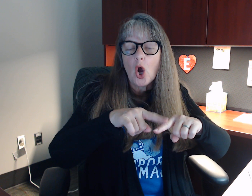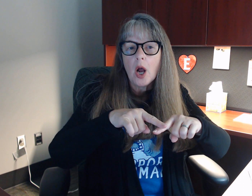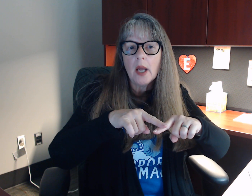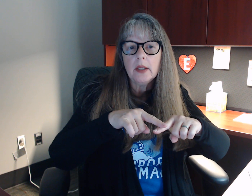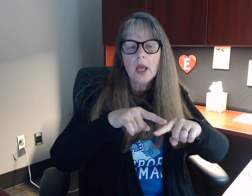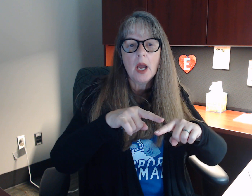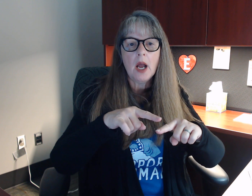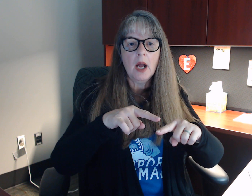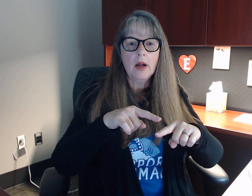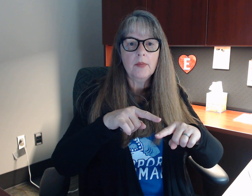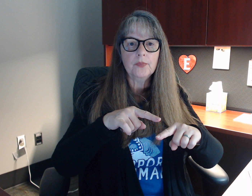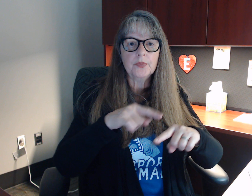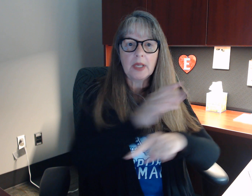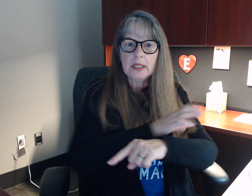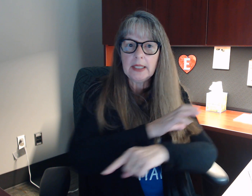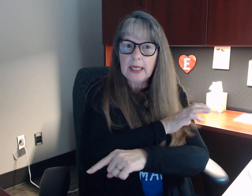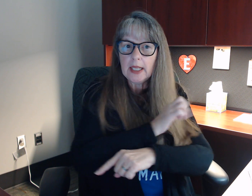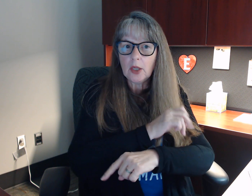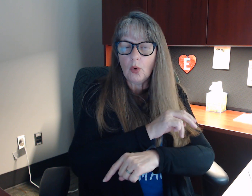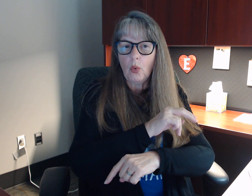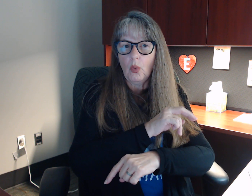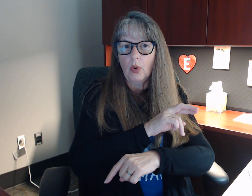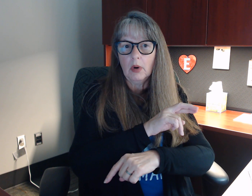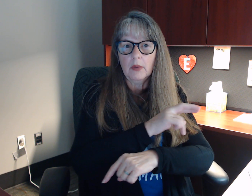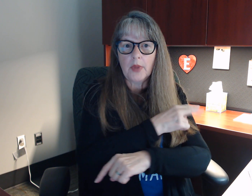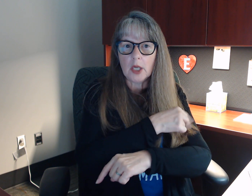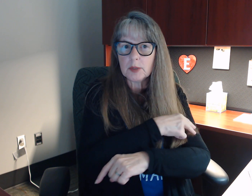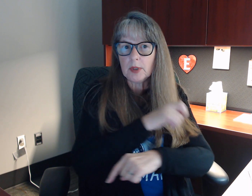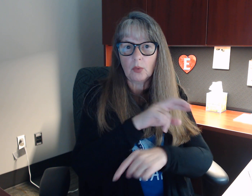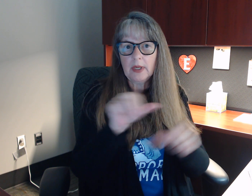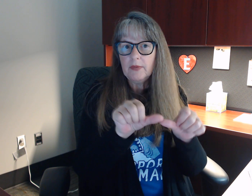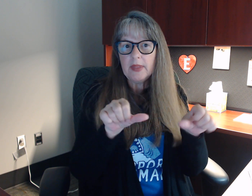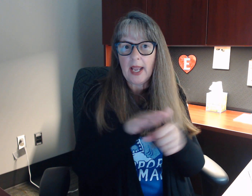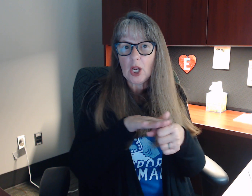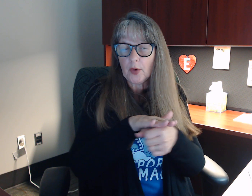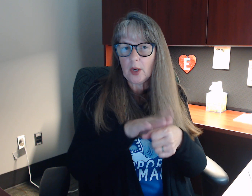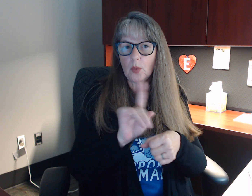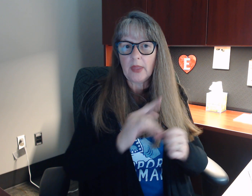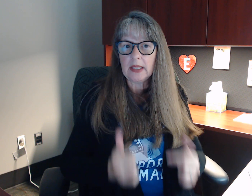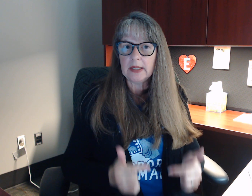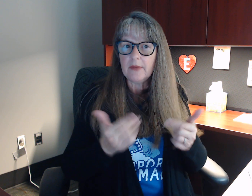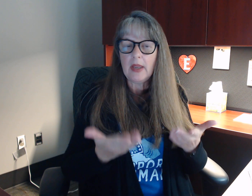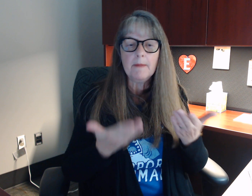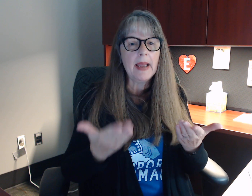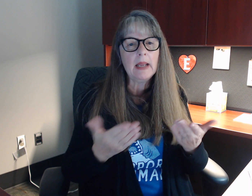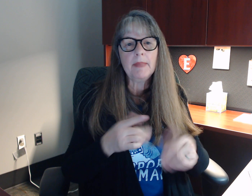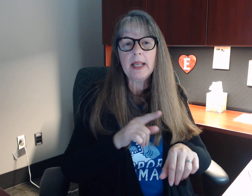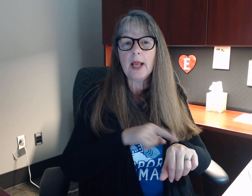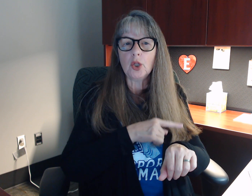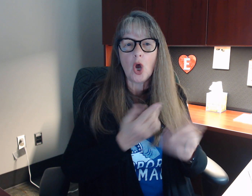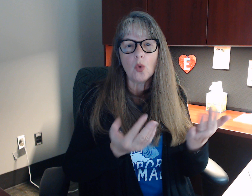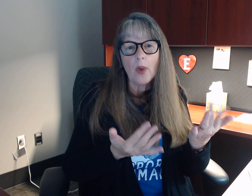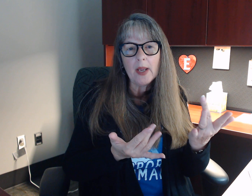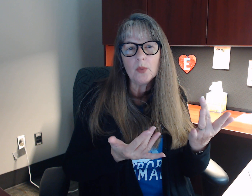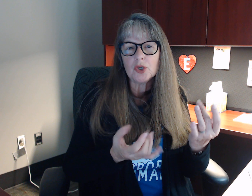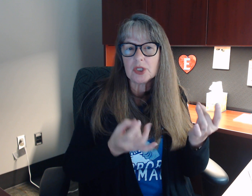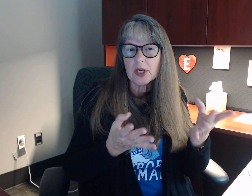on the clinic or the hospital or even the area where they live, it may be a long wait, which is